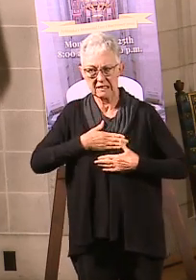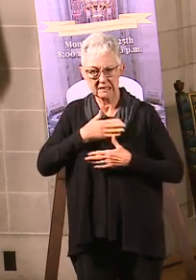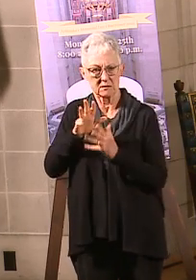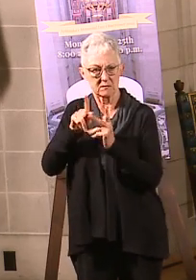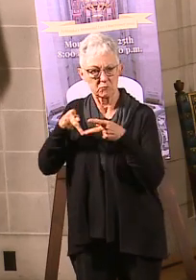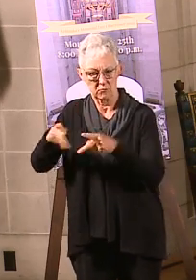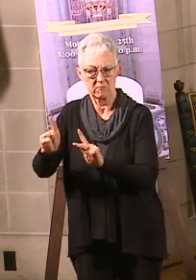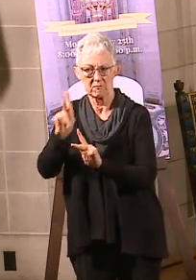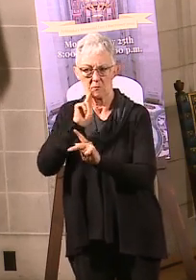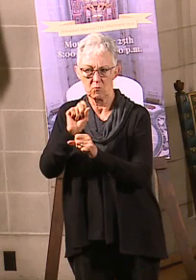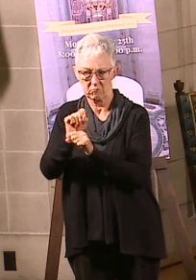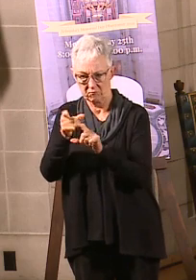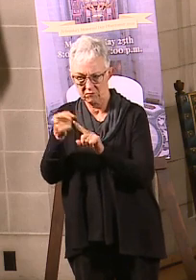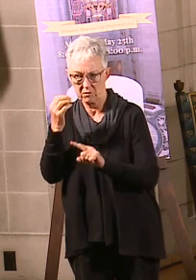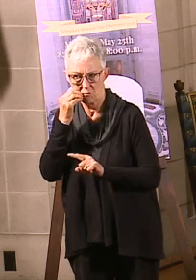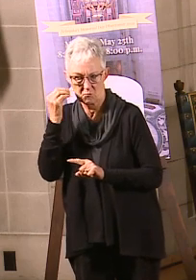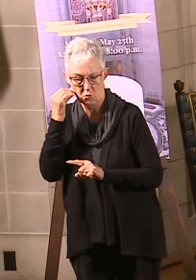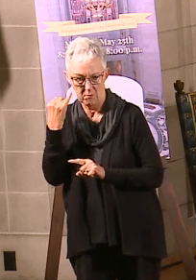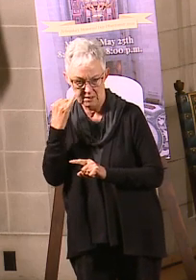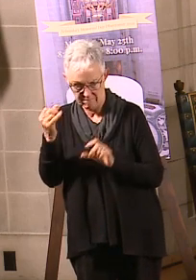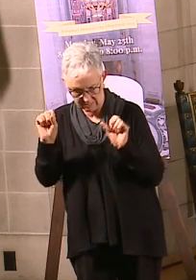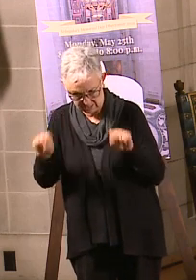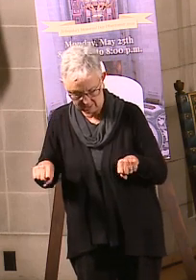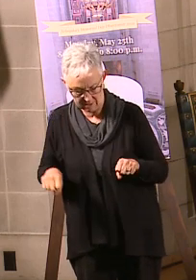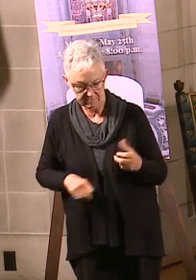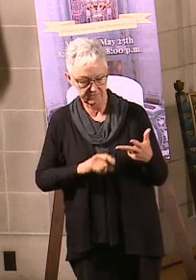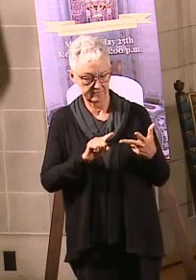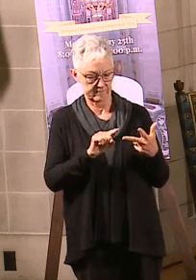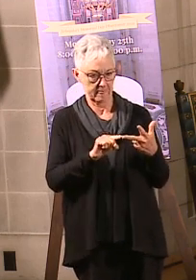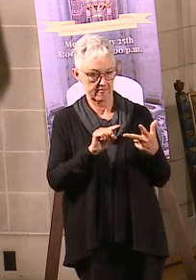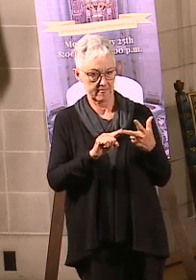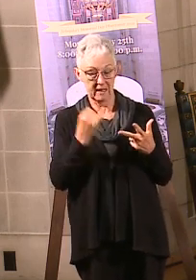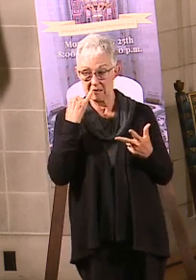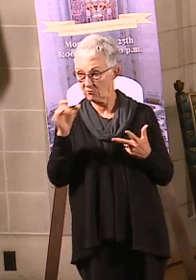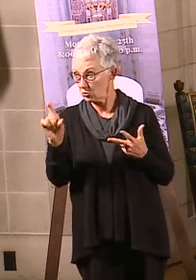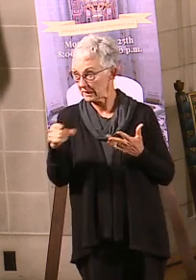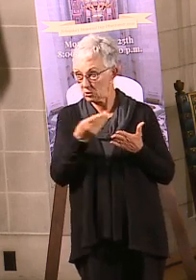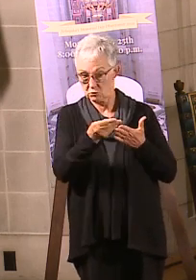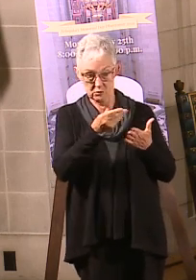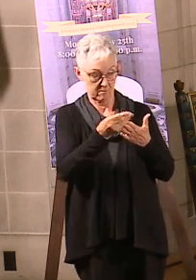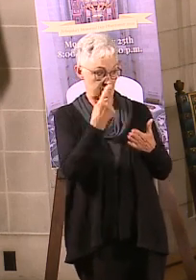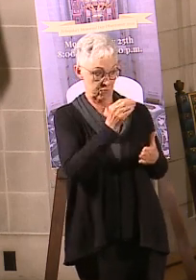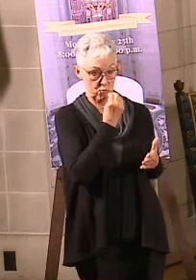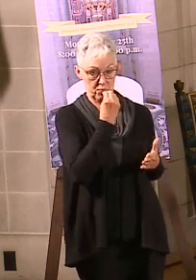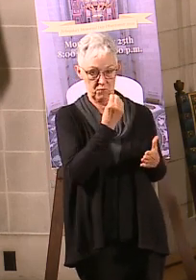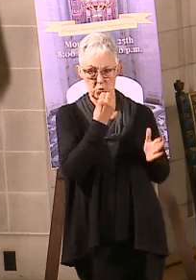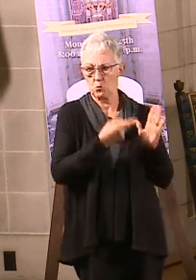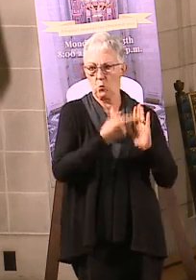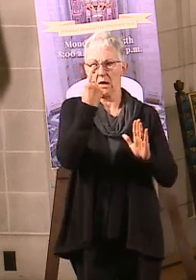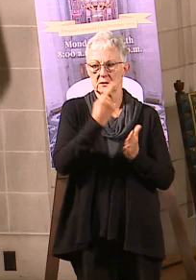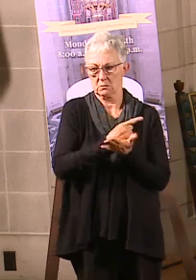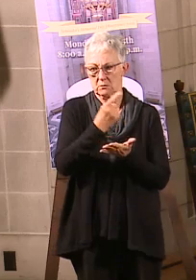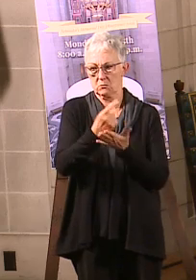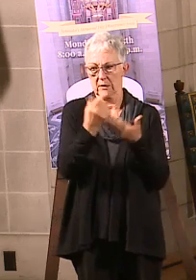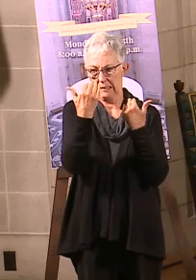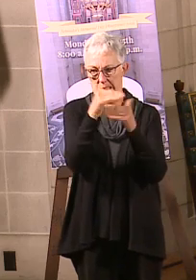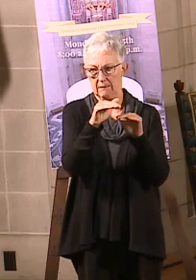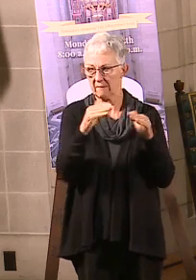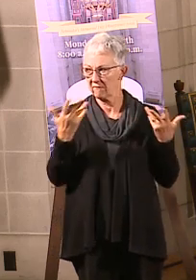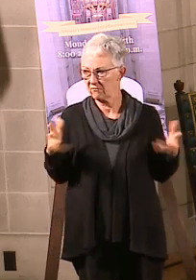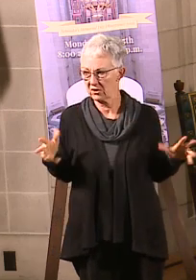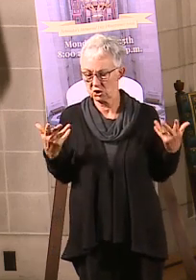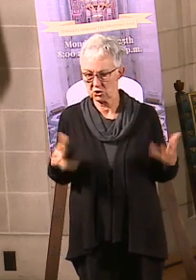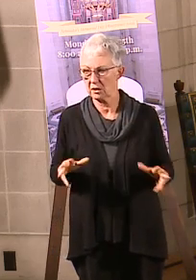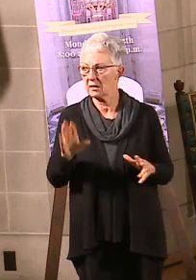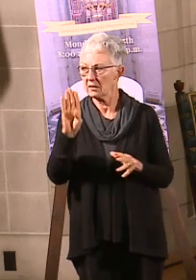Number 3, I want you to shop, but only shop once a week. Again, don't take the whole family with you when you go shopping. Be efficient.